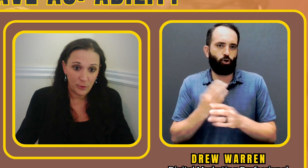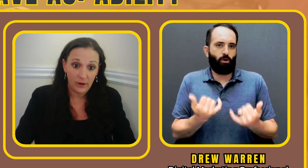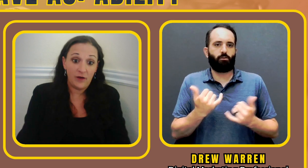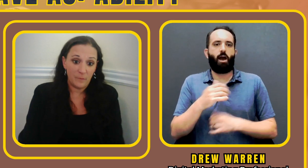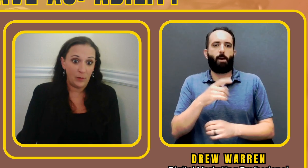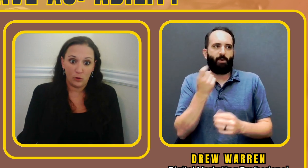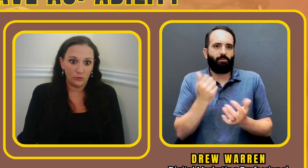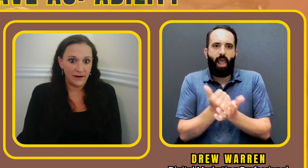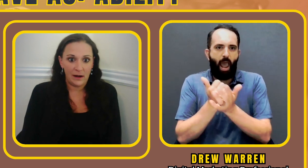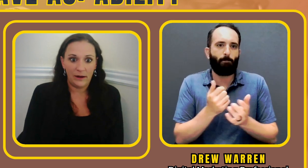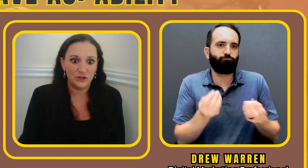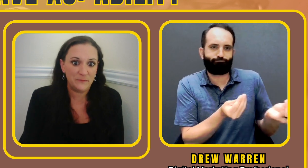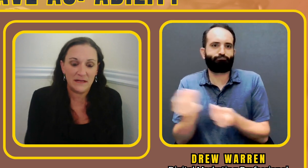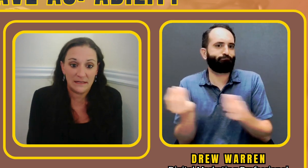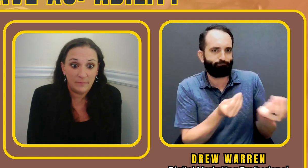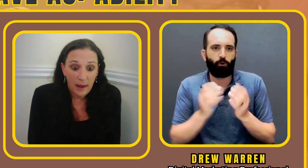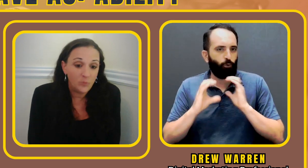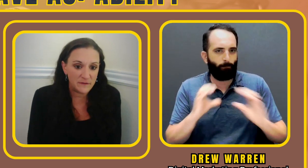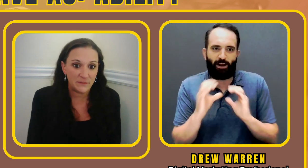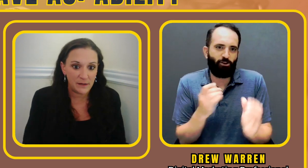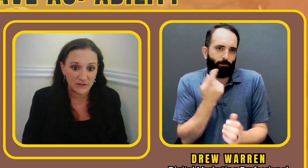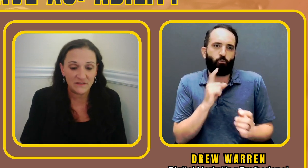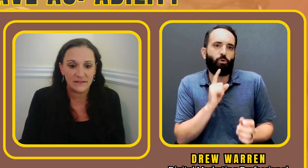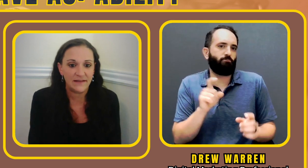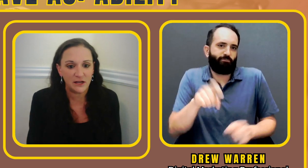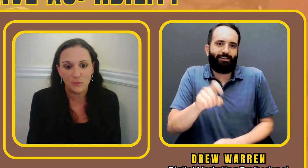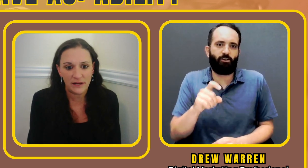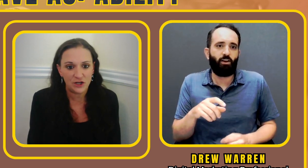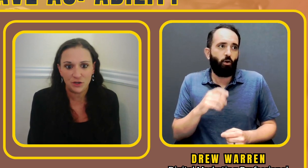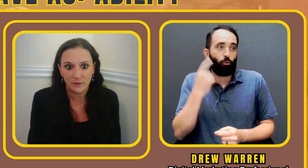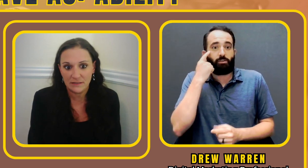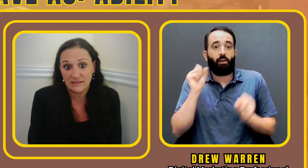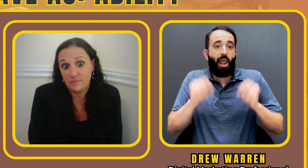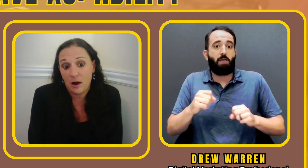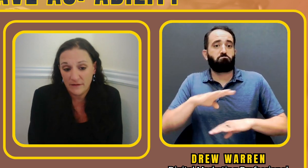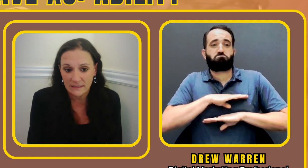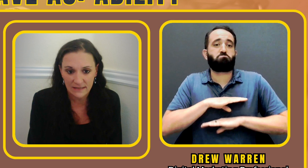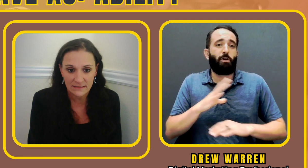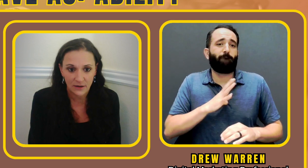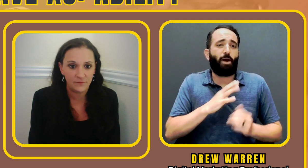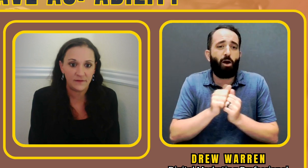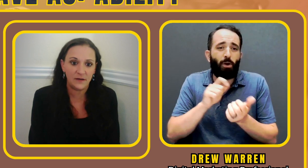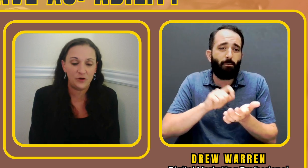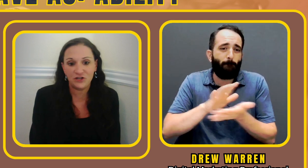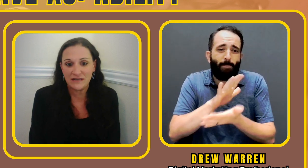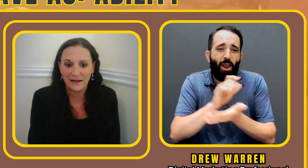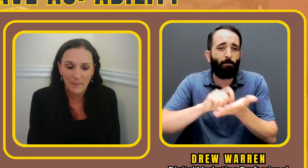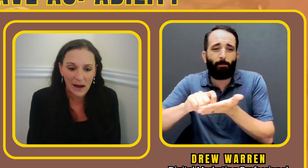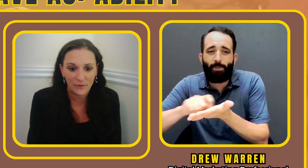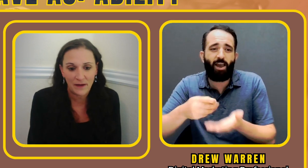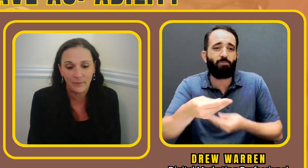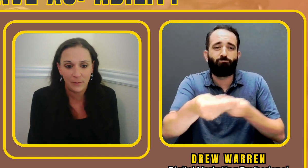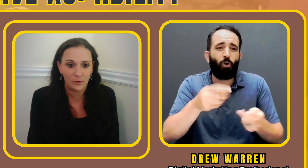integral part of my world right now. And just because it helps me to be able to facilitate that communication, because it is obviously necessary. You think that you can just kind